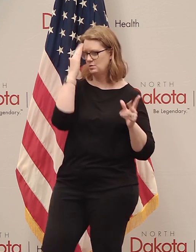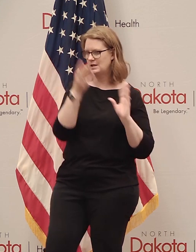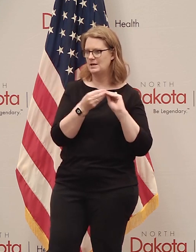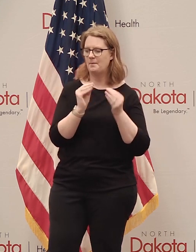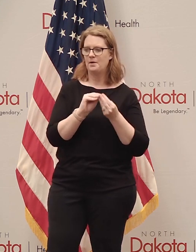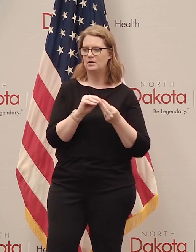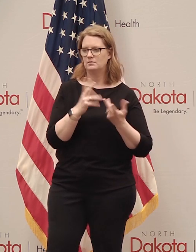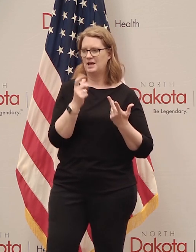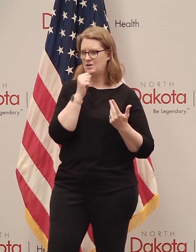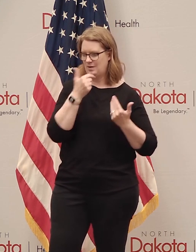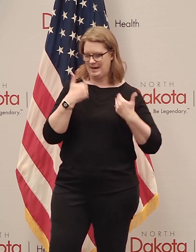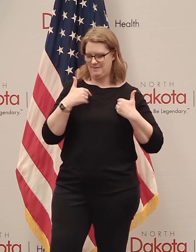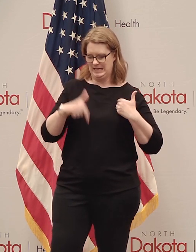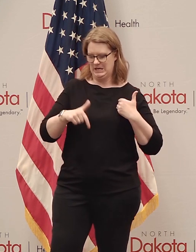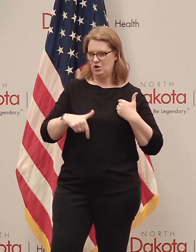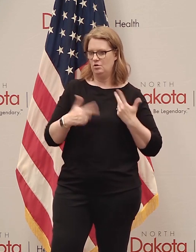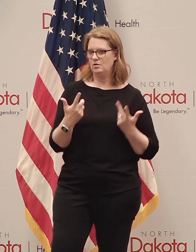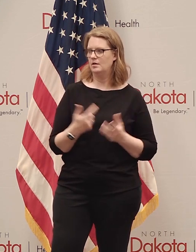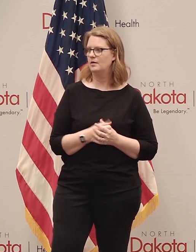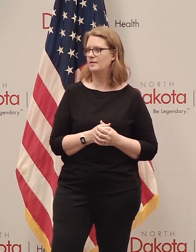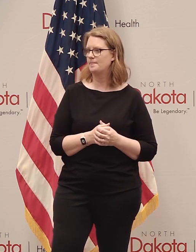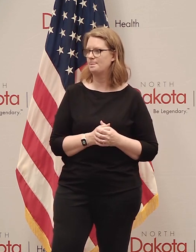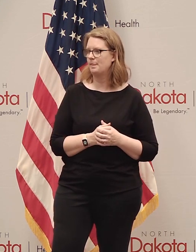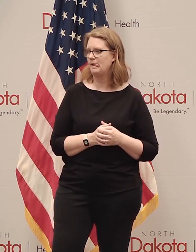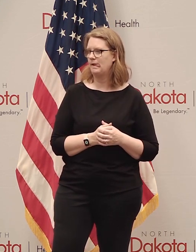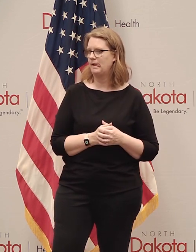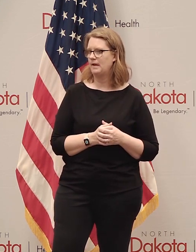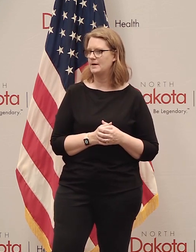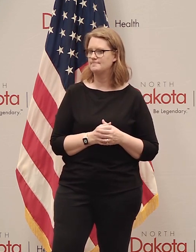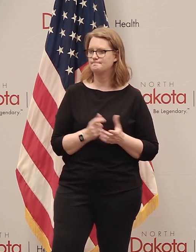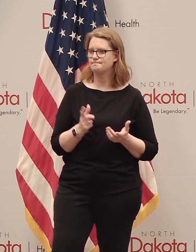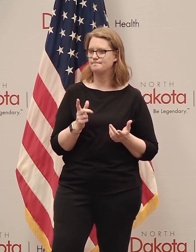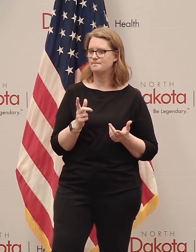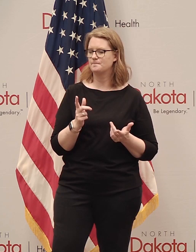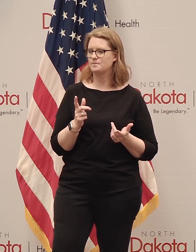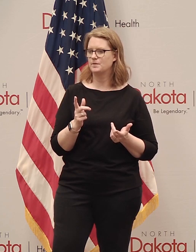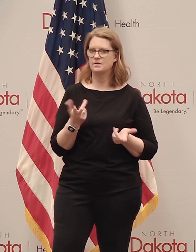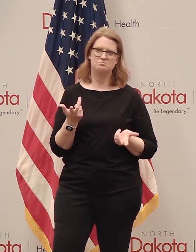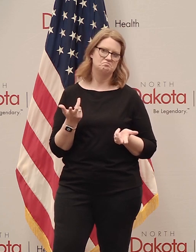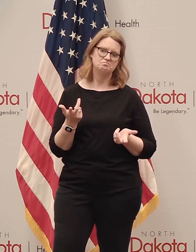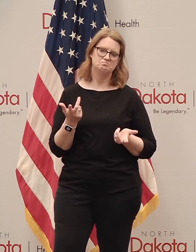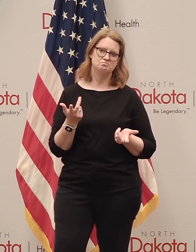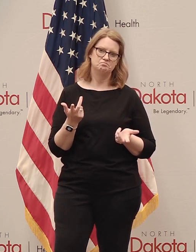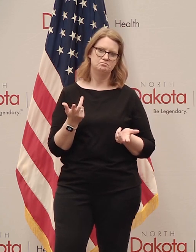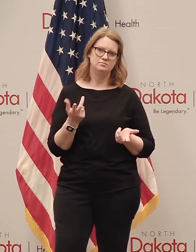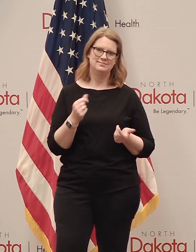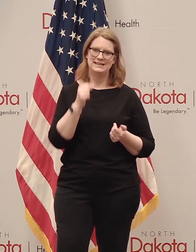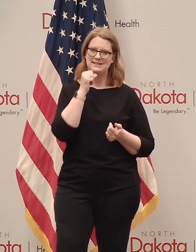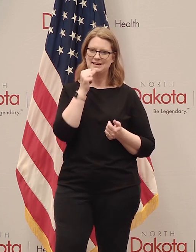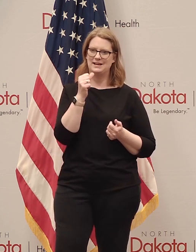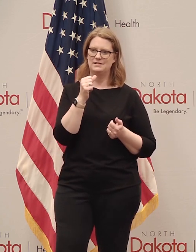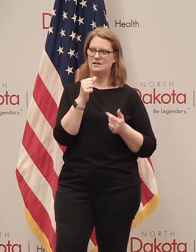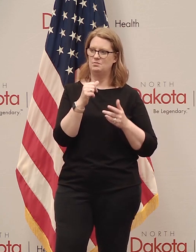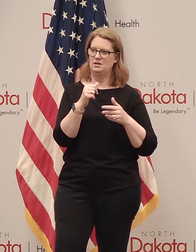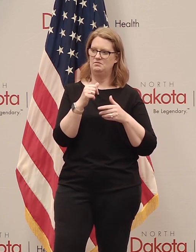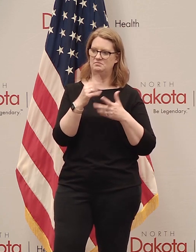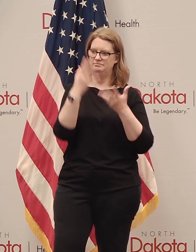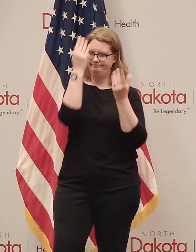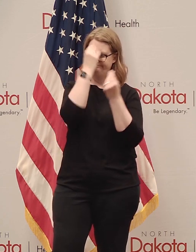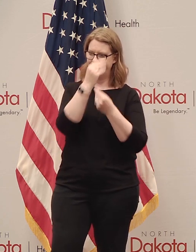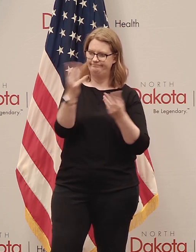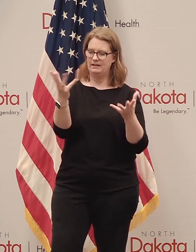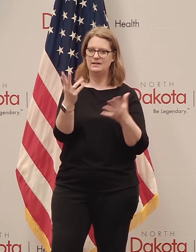have that right here in my briefing, and that's not one that we have. Not one that we have released in the past,